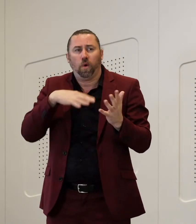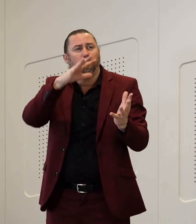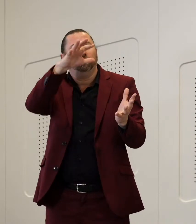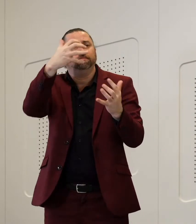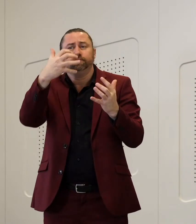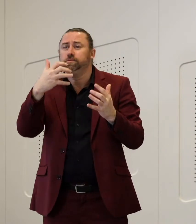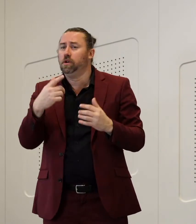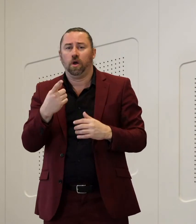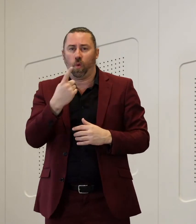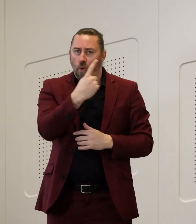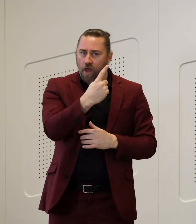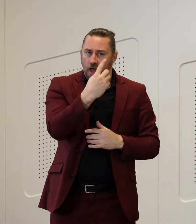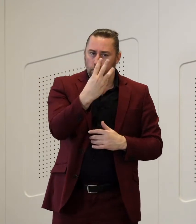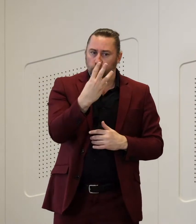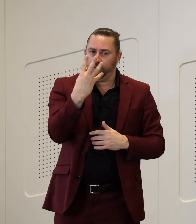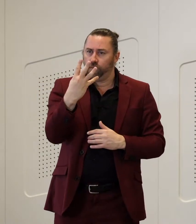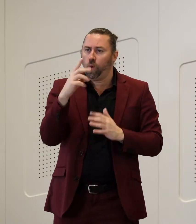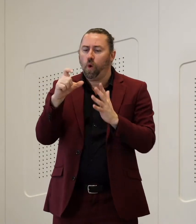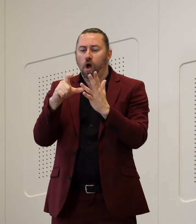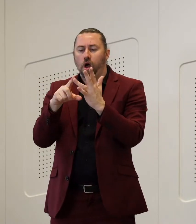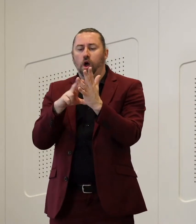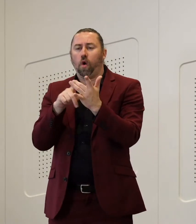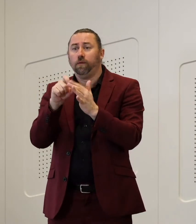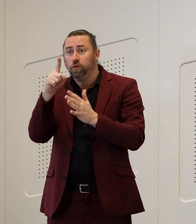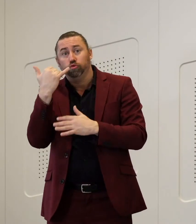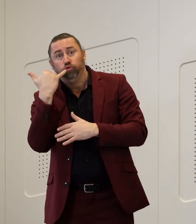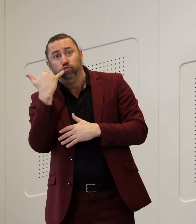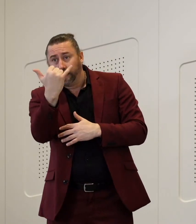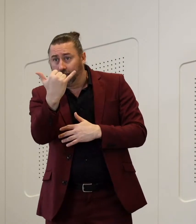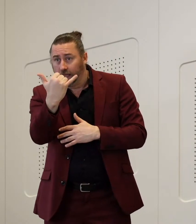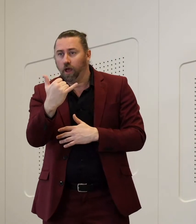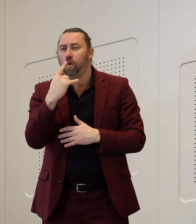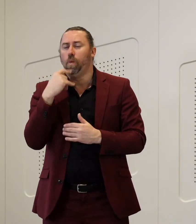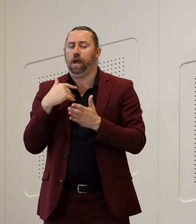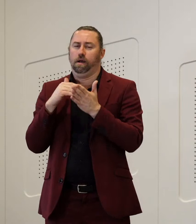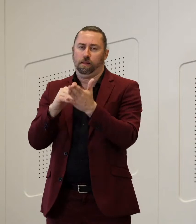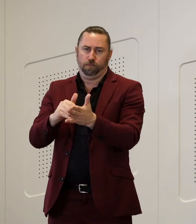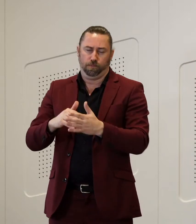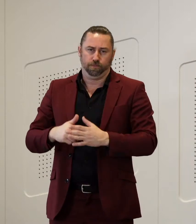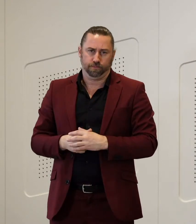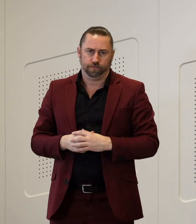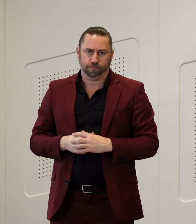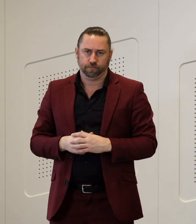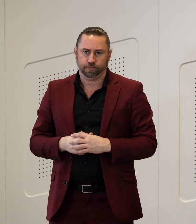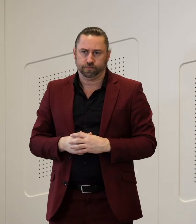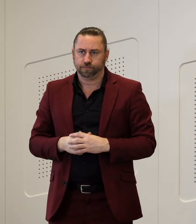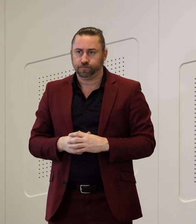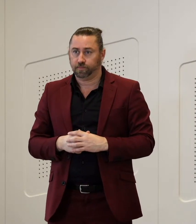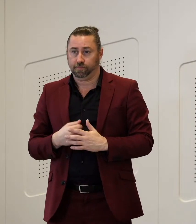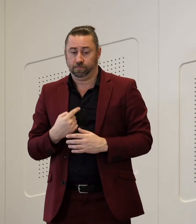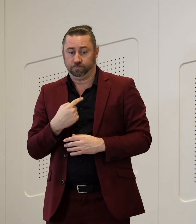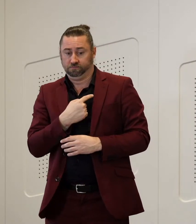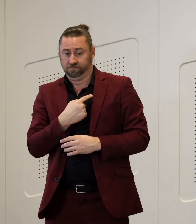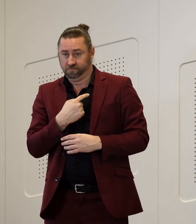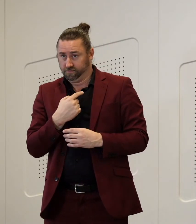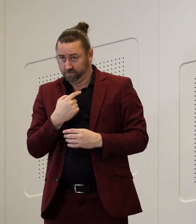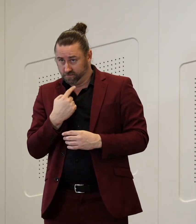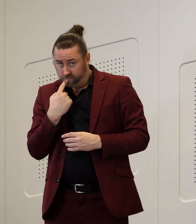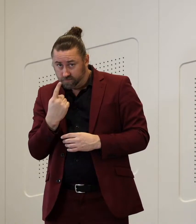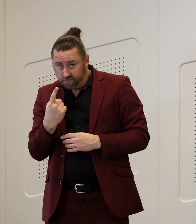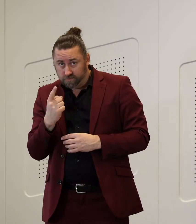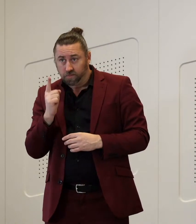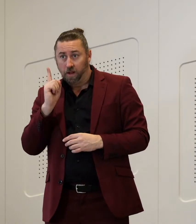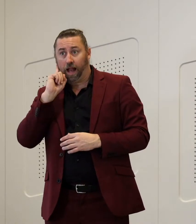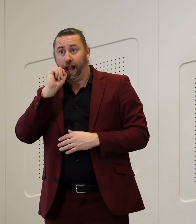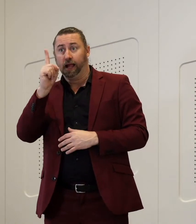we'll assist you so you don't need to leave quarantine. Then, as the Acting Premier just mentioned, late